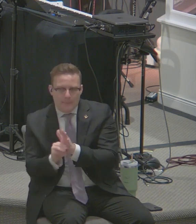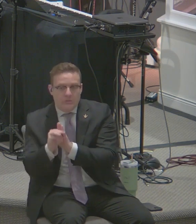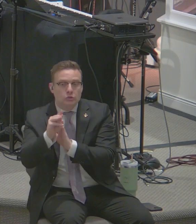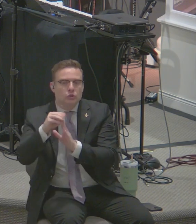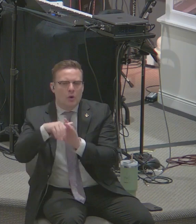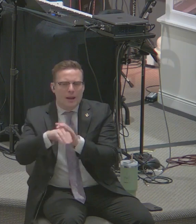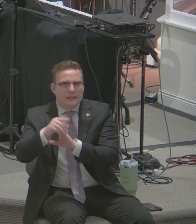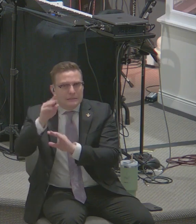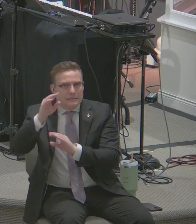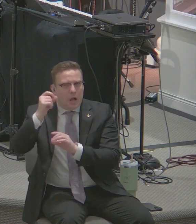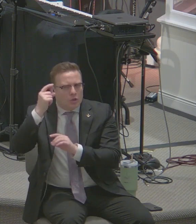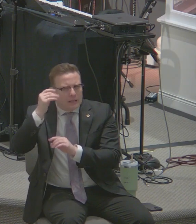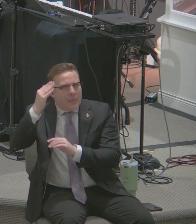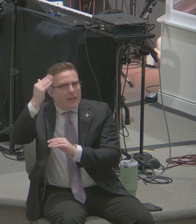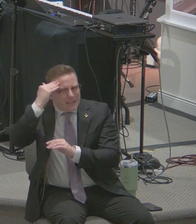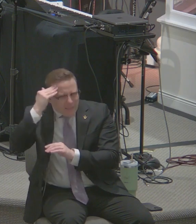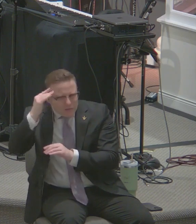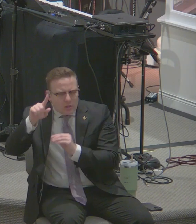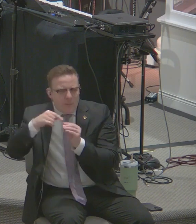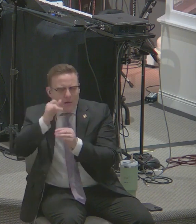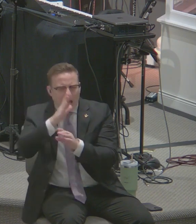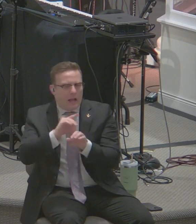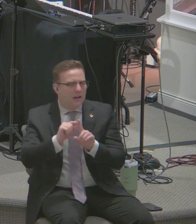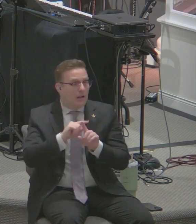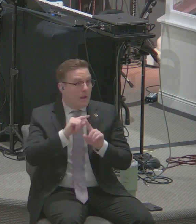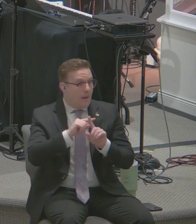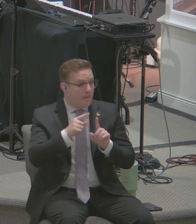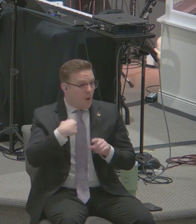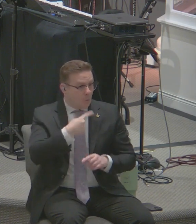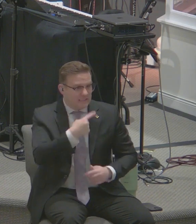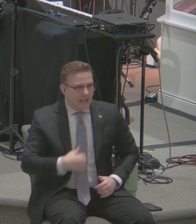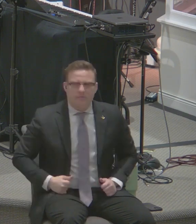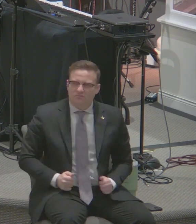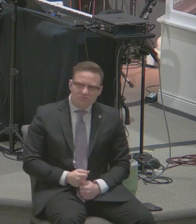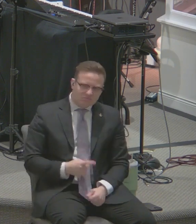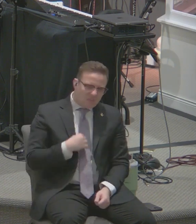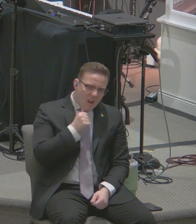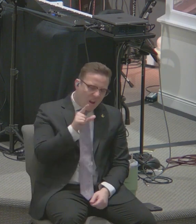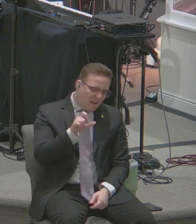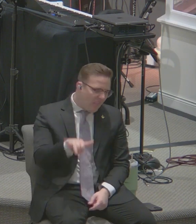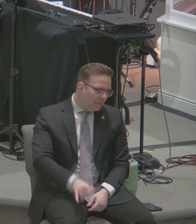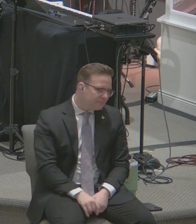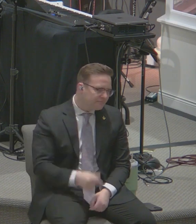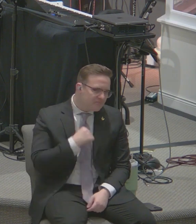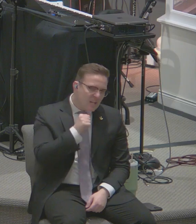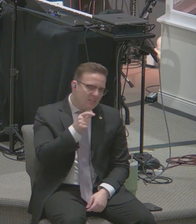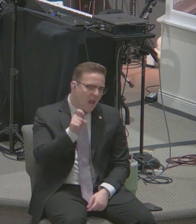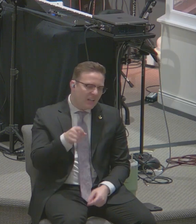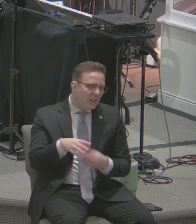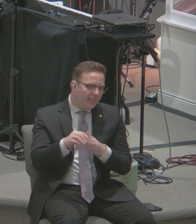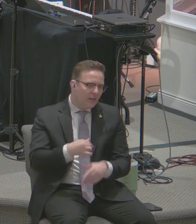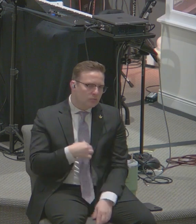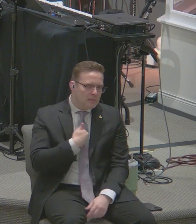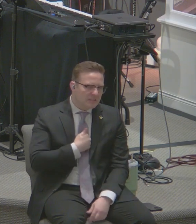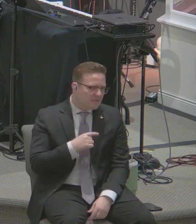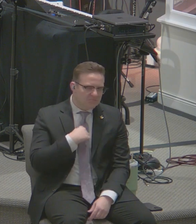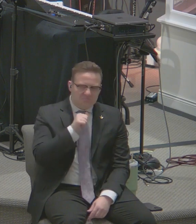the knowledge of God. And you say, I don't need that. That doesn't apply to me. You're deceived.